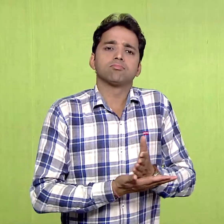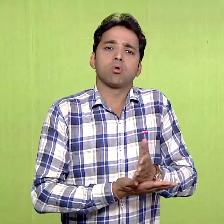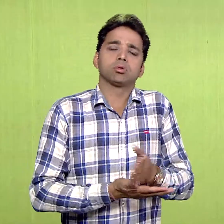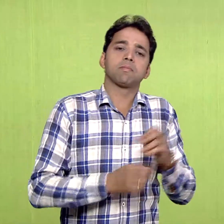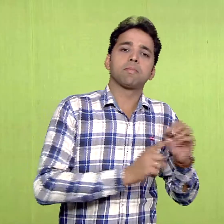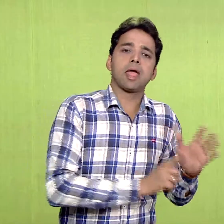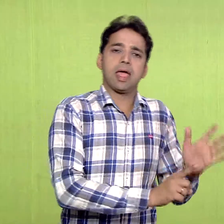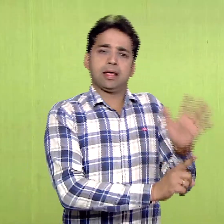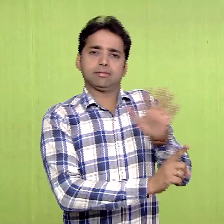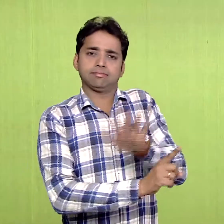excavated.